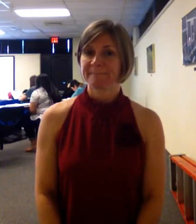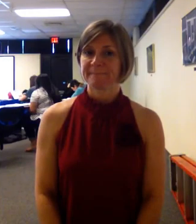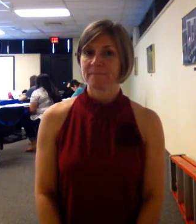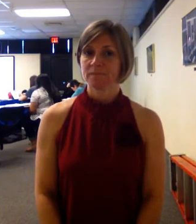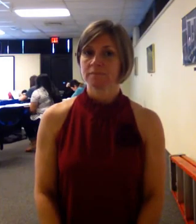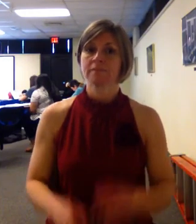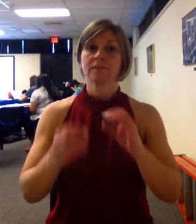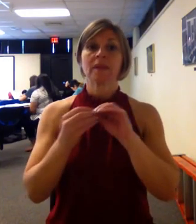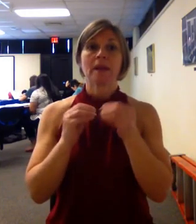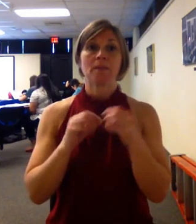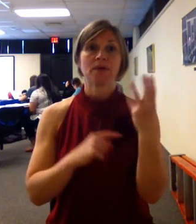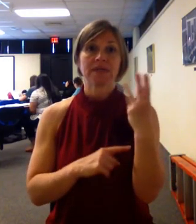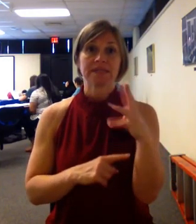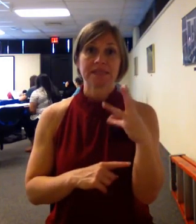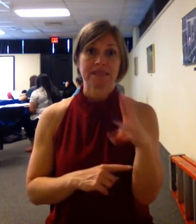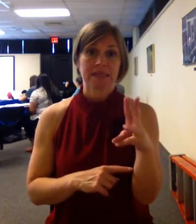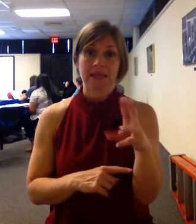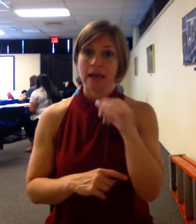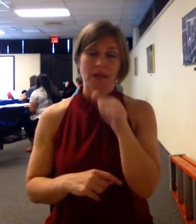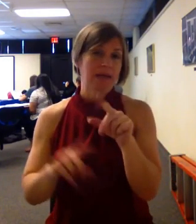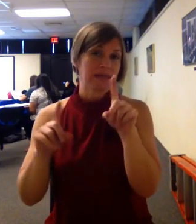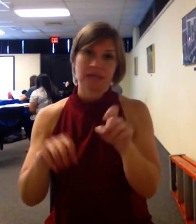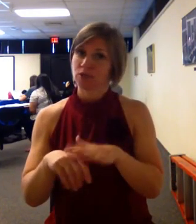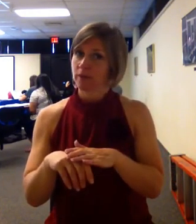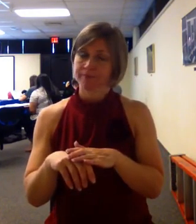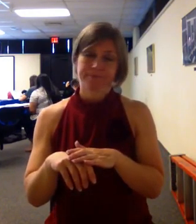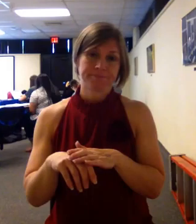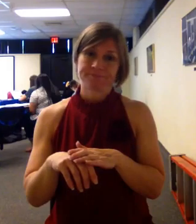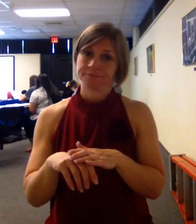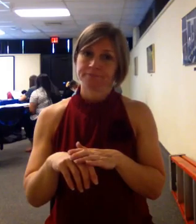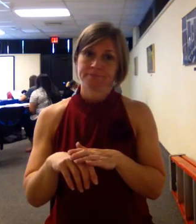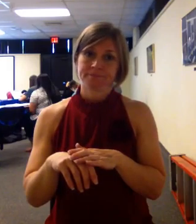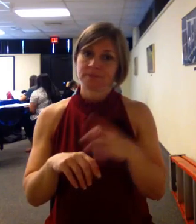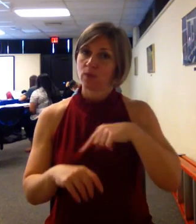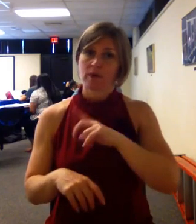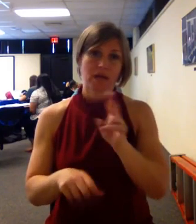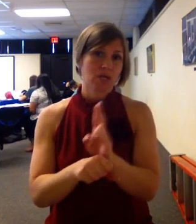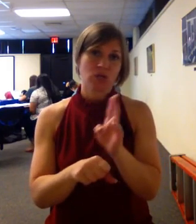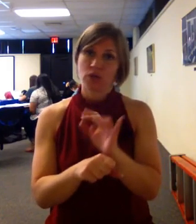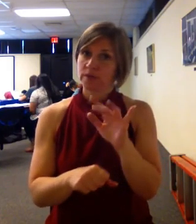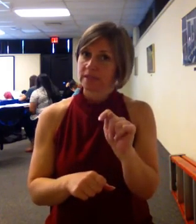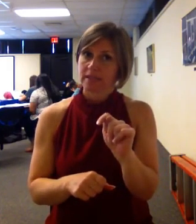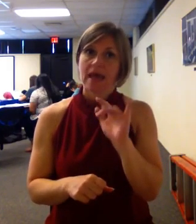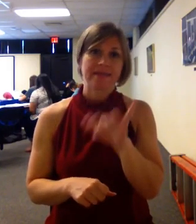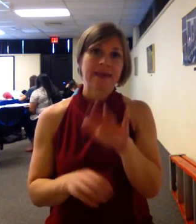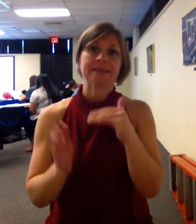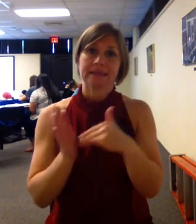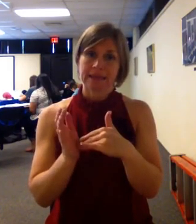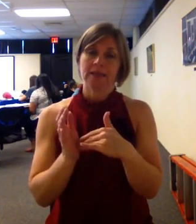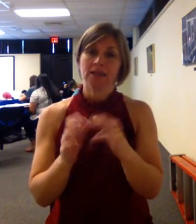Number 16, I'm not going to test you guys on that. We're not going to use that. That's, again, something that you're going to use in